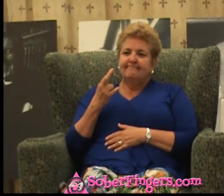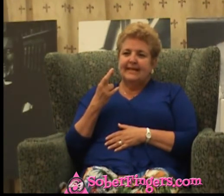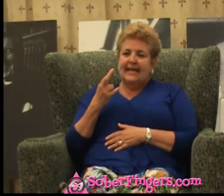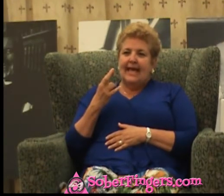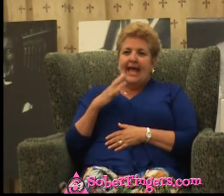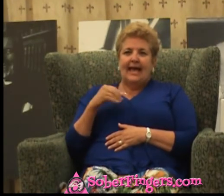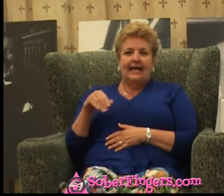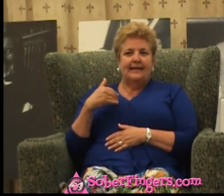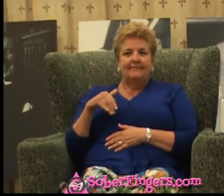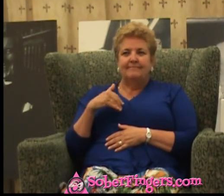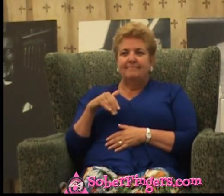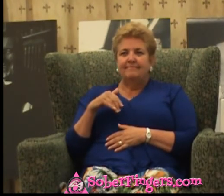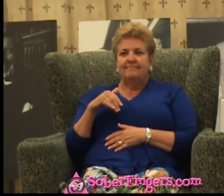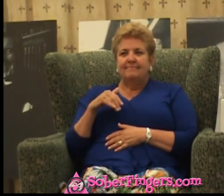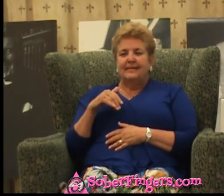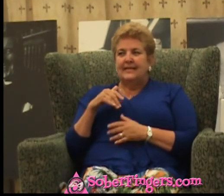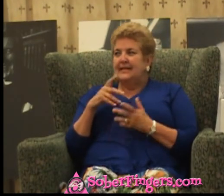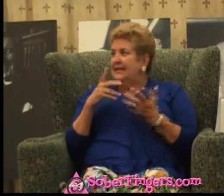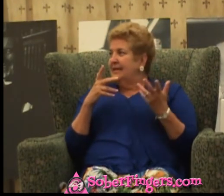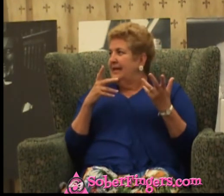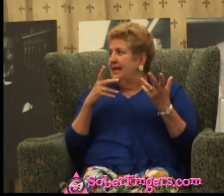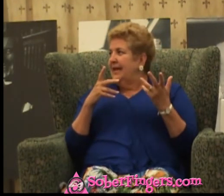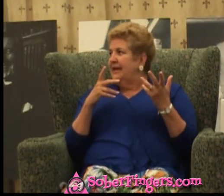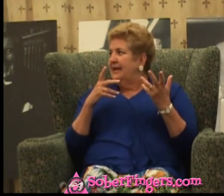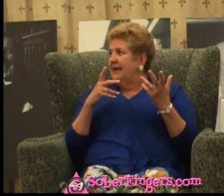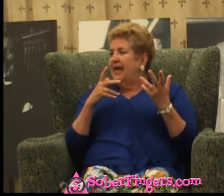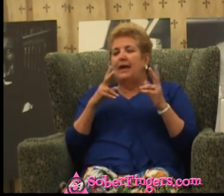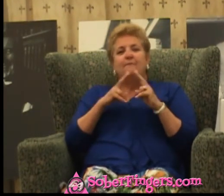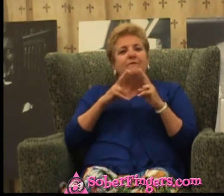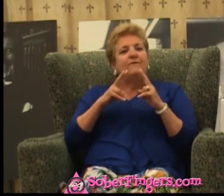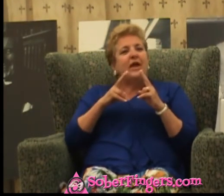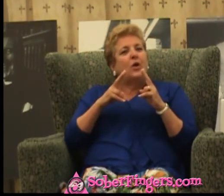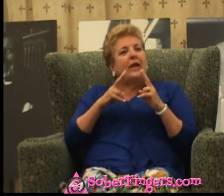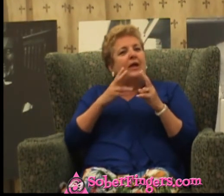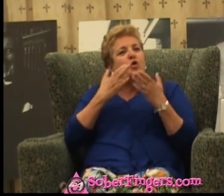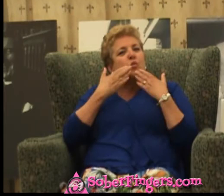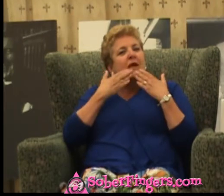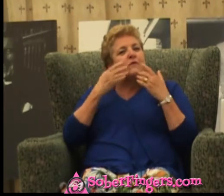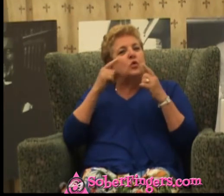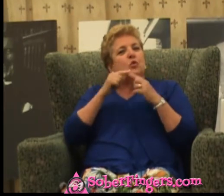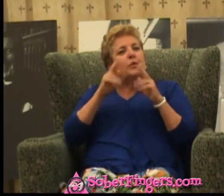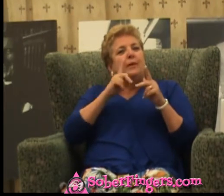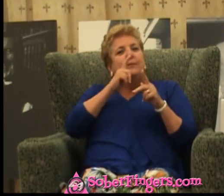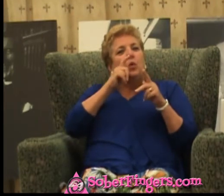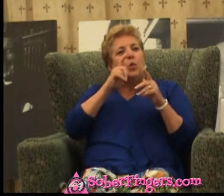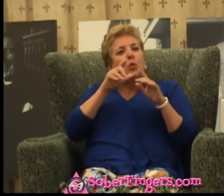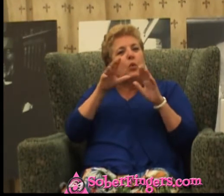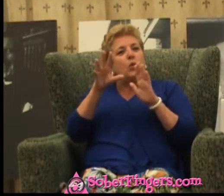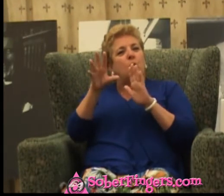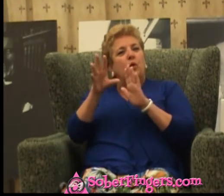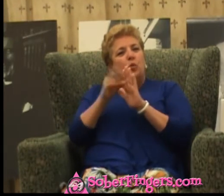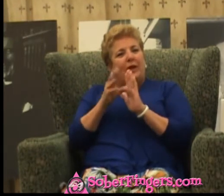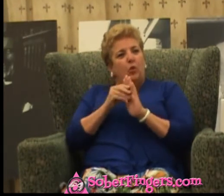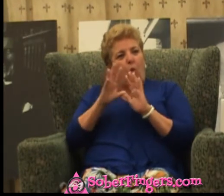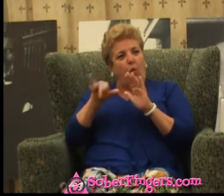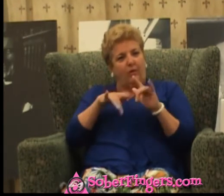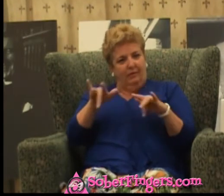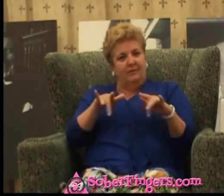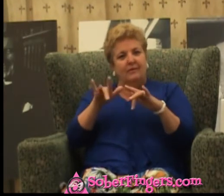are preserved. And I'm very grateful to the tapers in the AA for doing this and for making